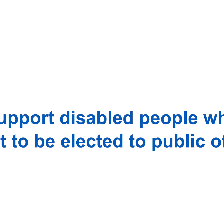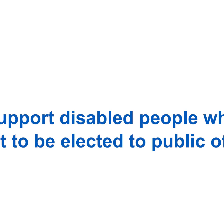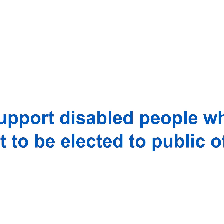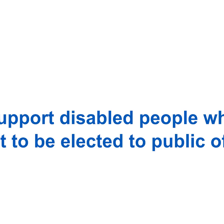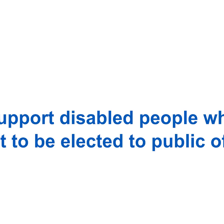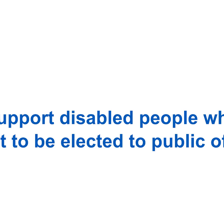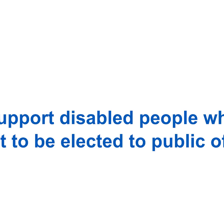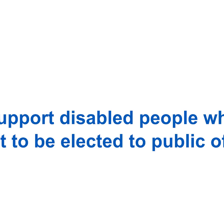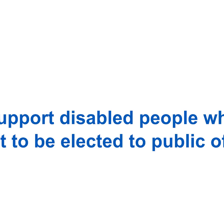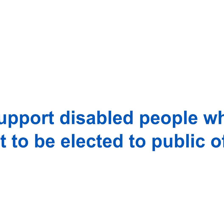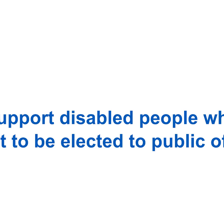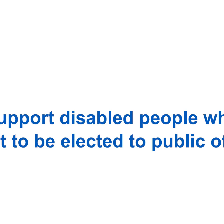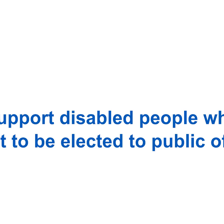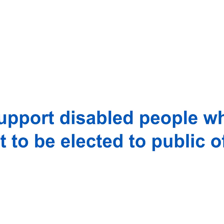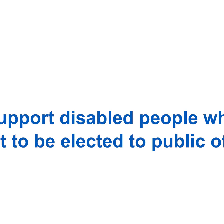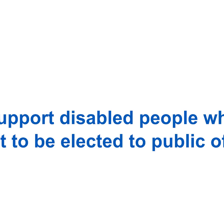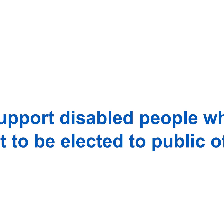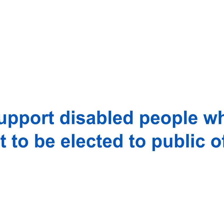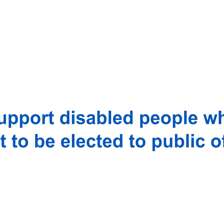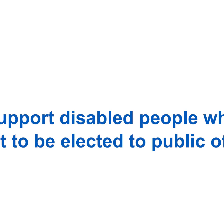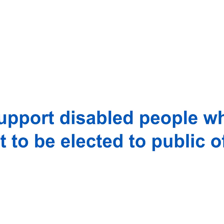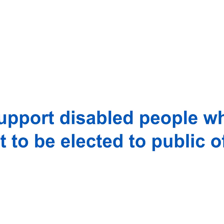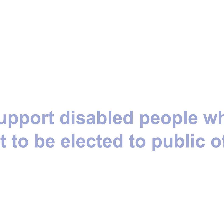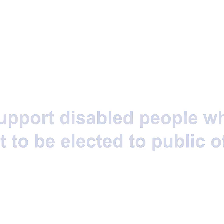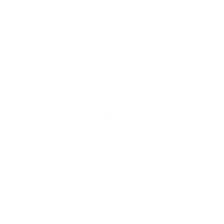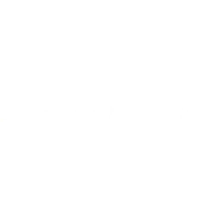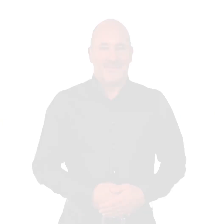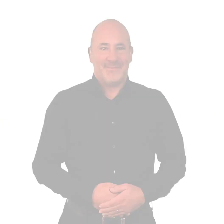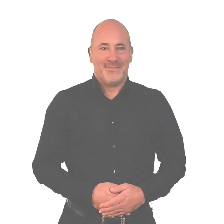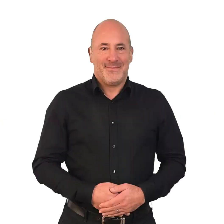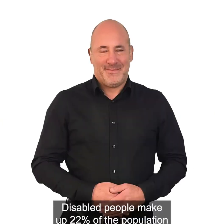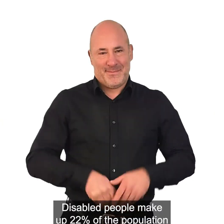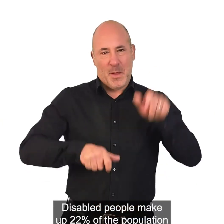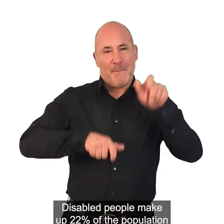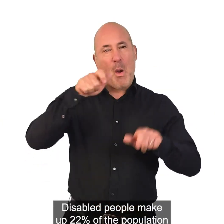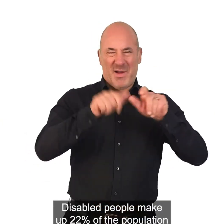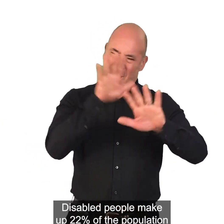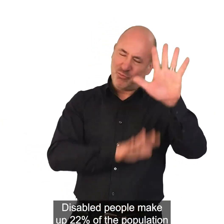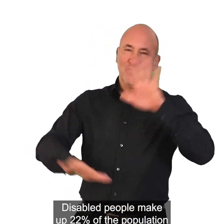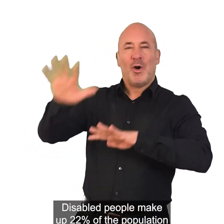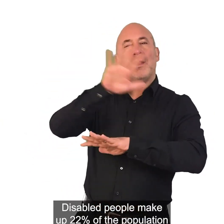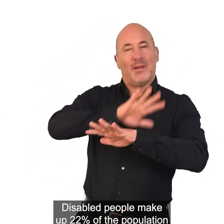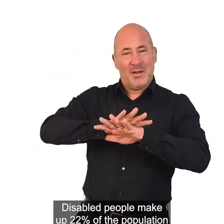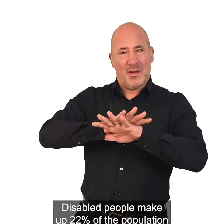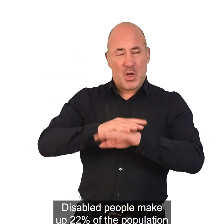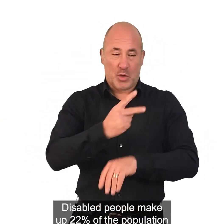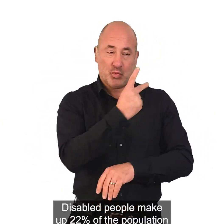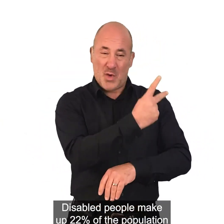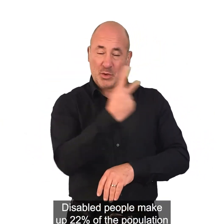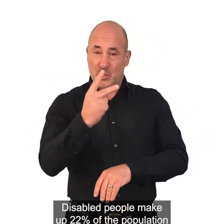Support disabled people who want to be elected to public office. Disabled people make up 22% of the population,